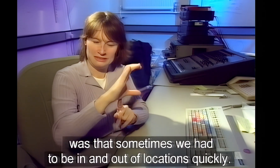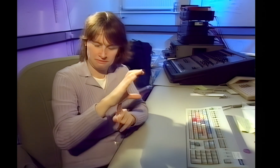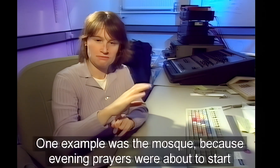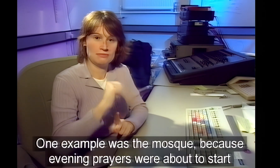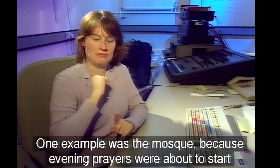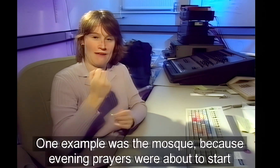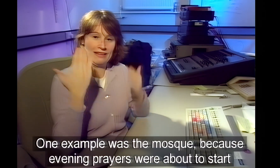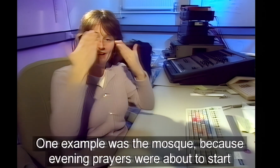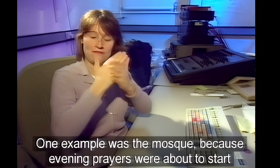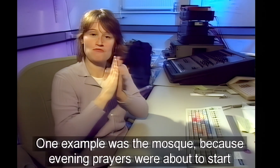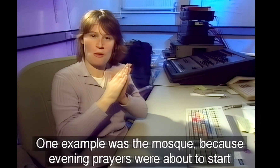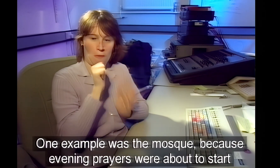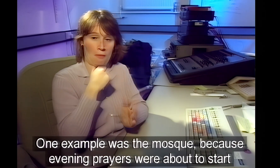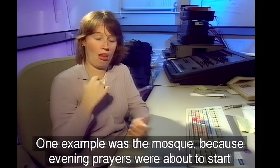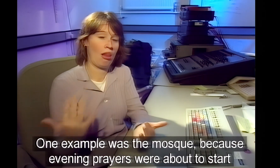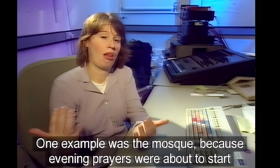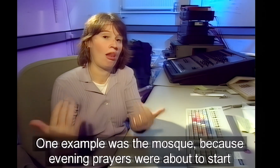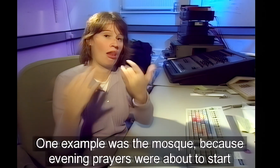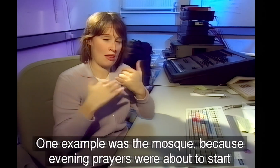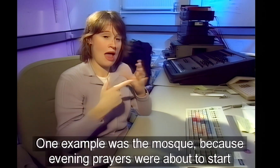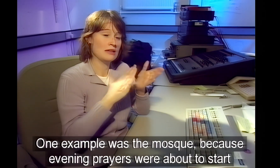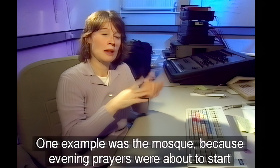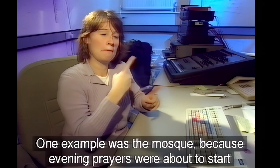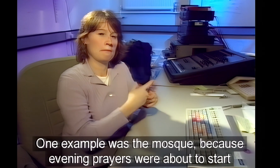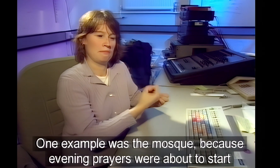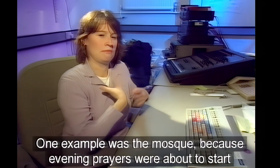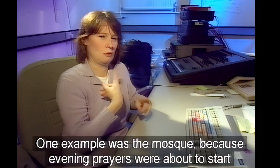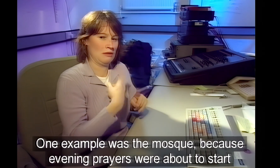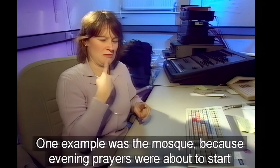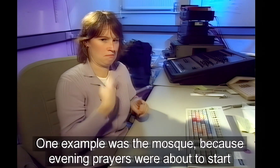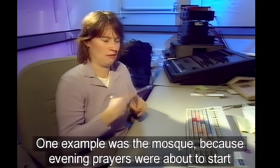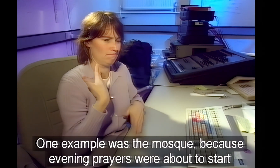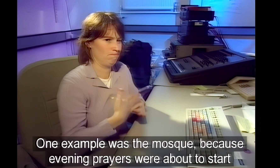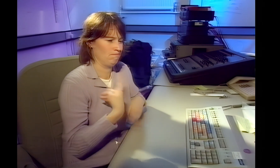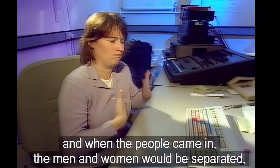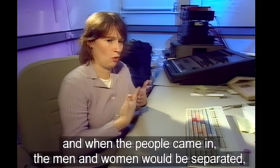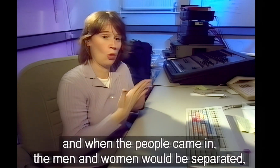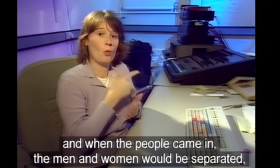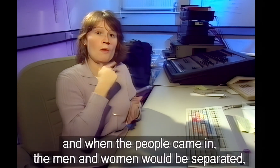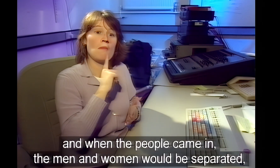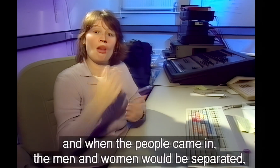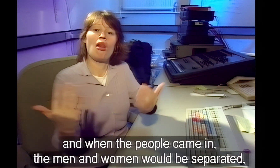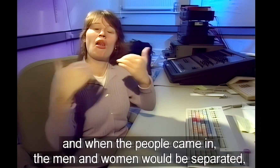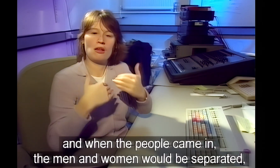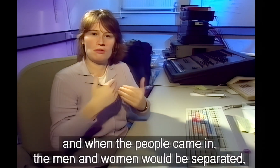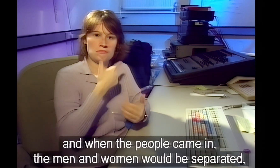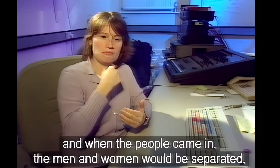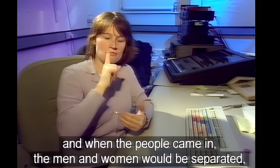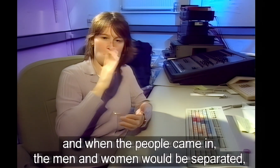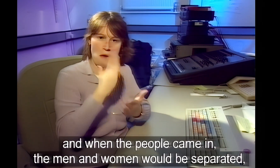mosque, because evening prayers were about to start, and Ahlam told me we'd have to be out quickly, because when the people came in,